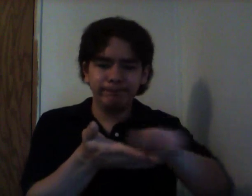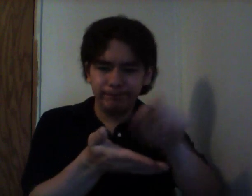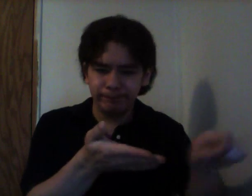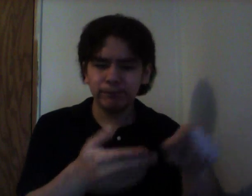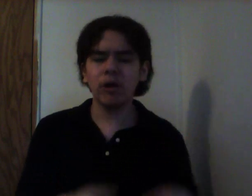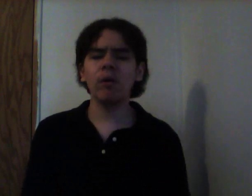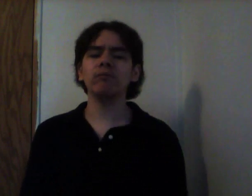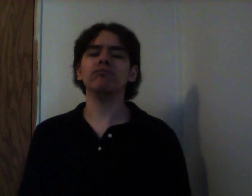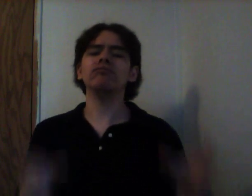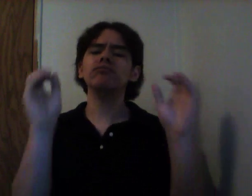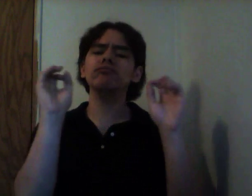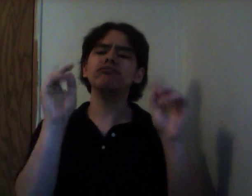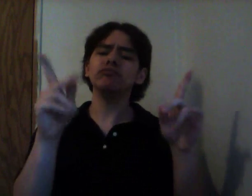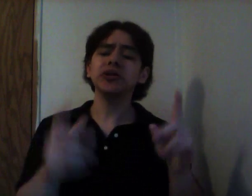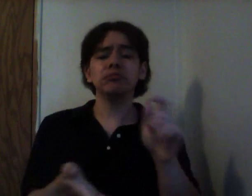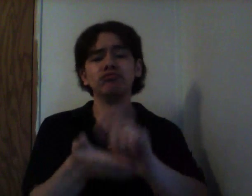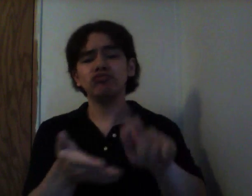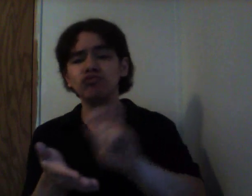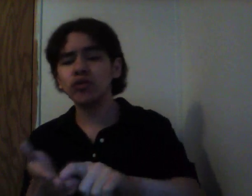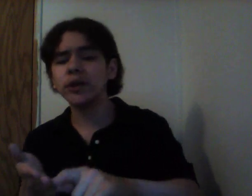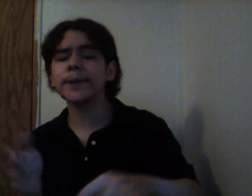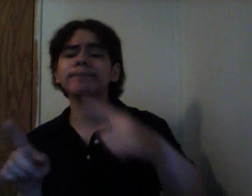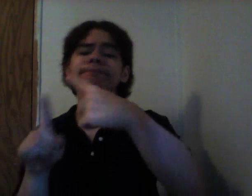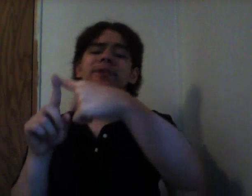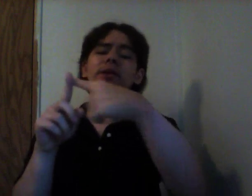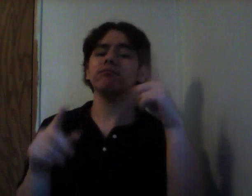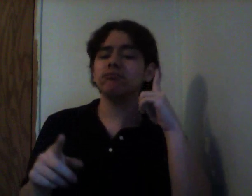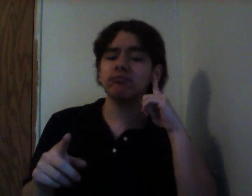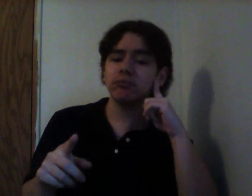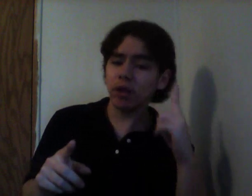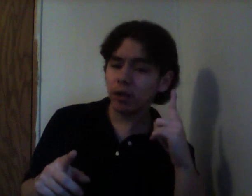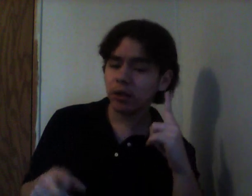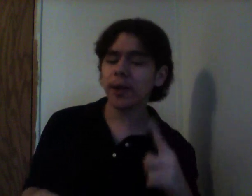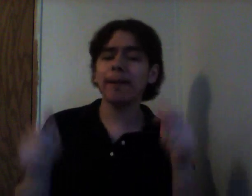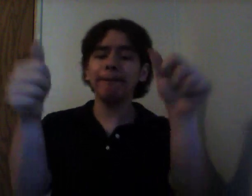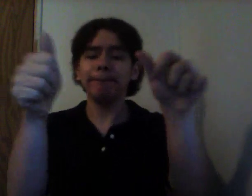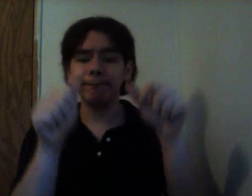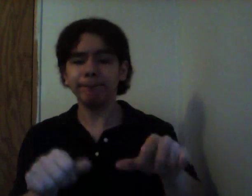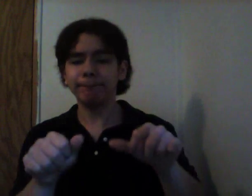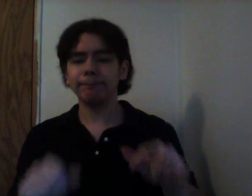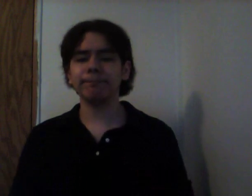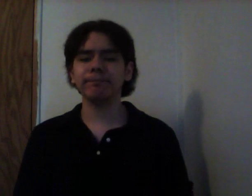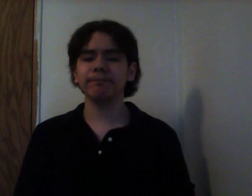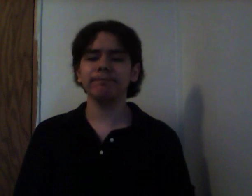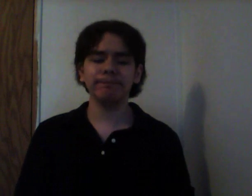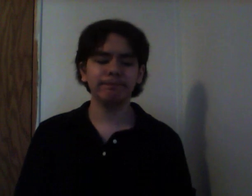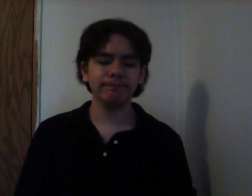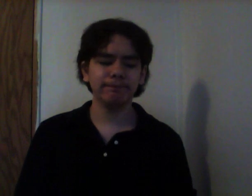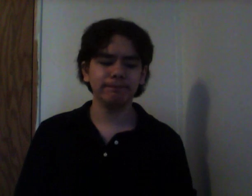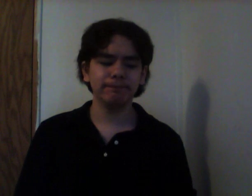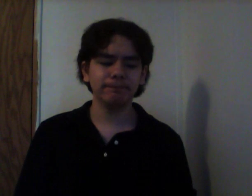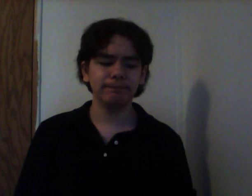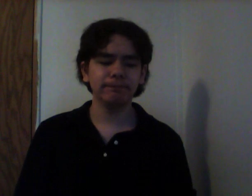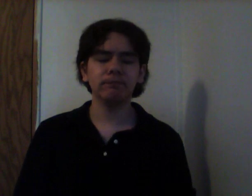Okay, so we got the text and we got the audio. Post it, and out it goes. So I'm going to